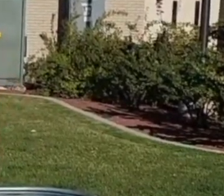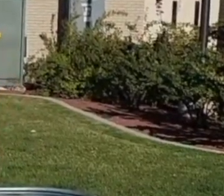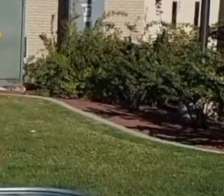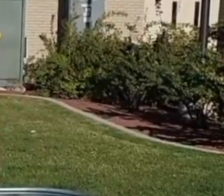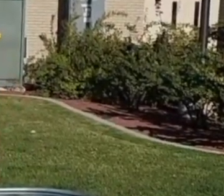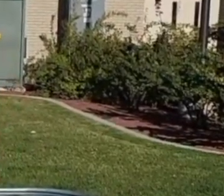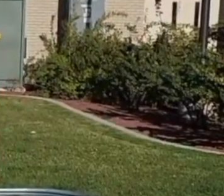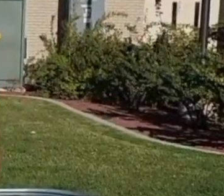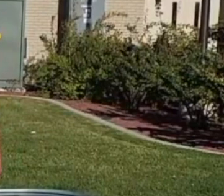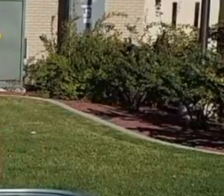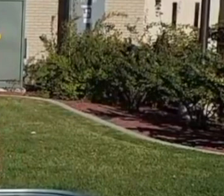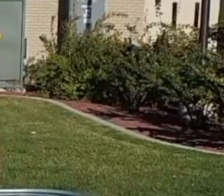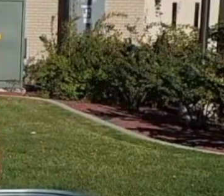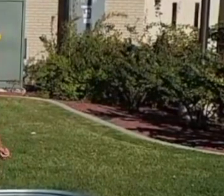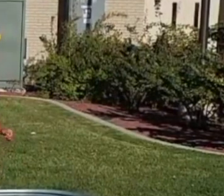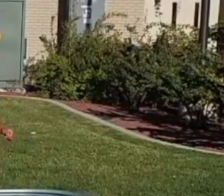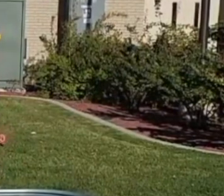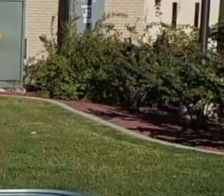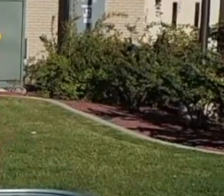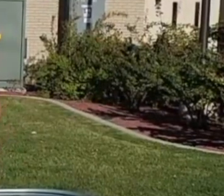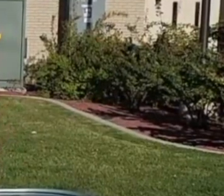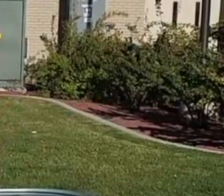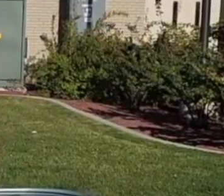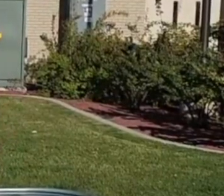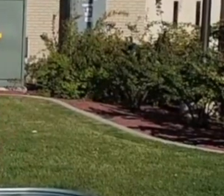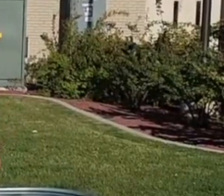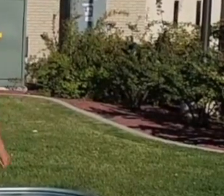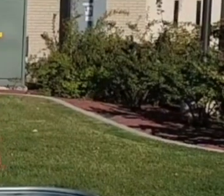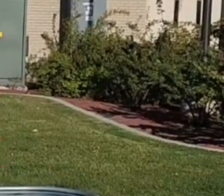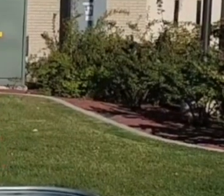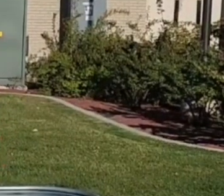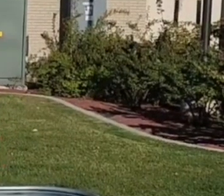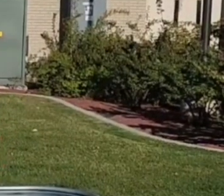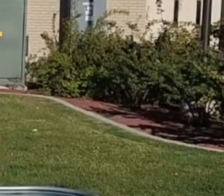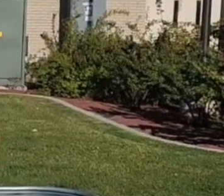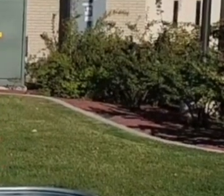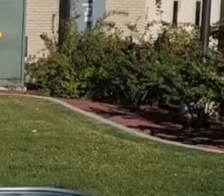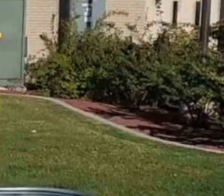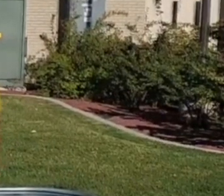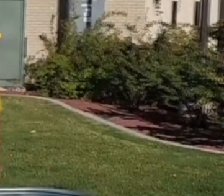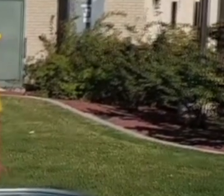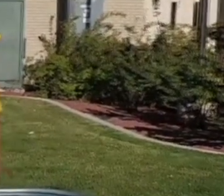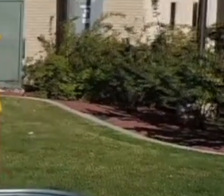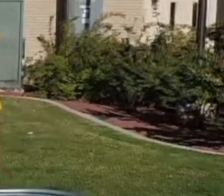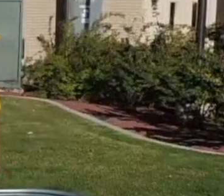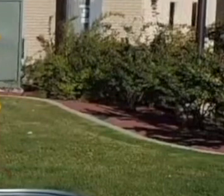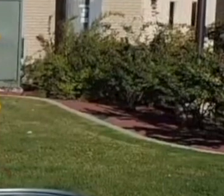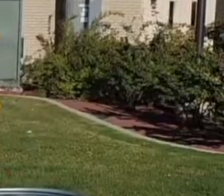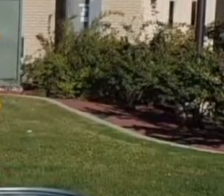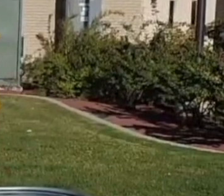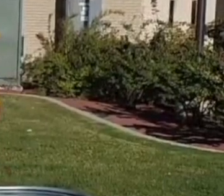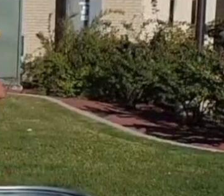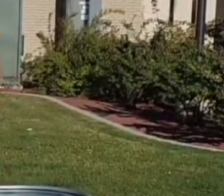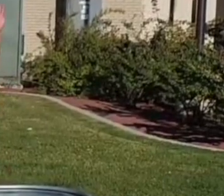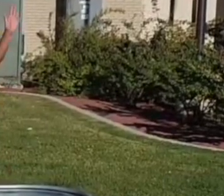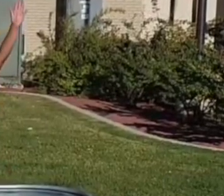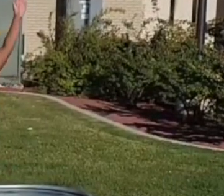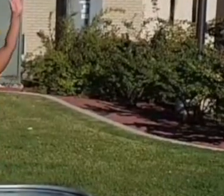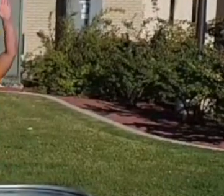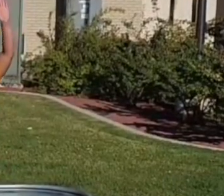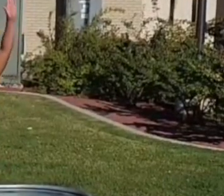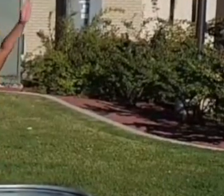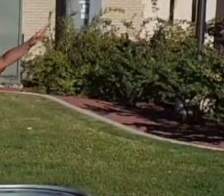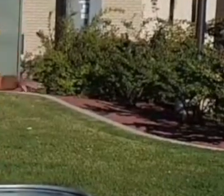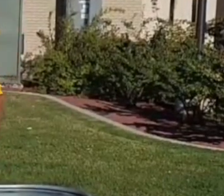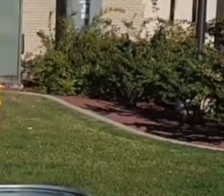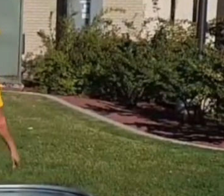you'll find Billy at the youth ministry. Woo! Yeah, you! Hey ladies, we're talking to you because you're not going to